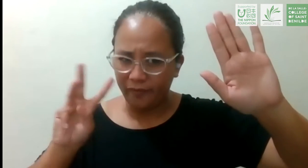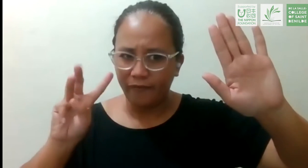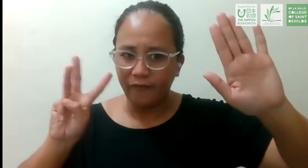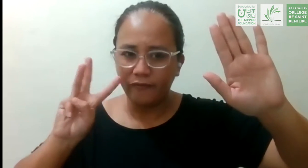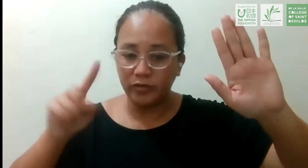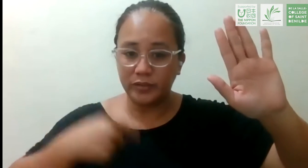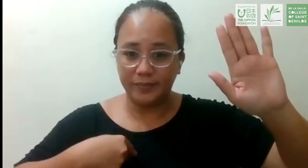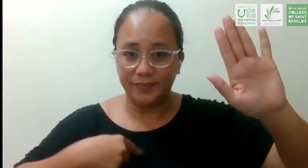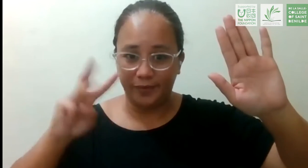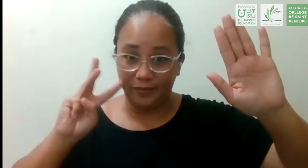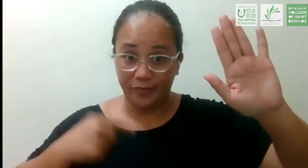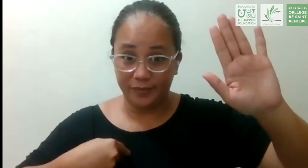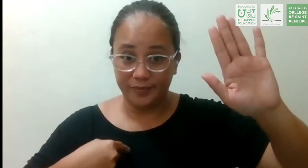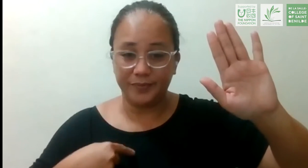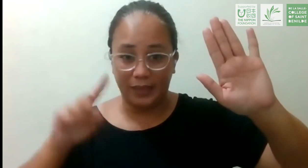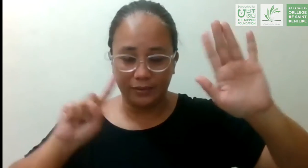question.